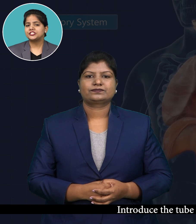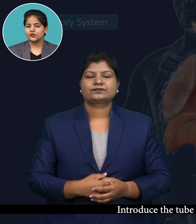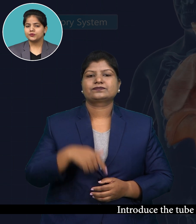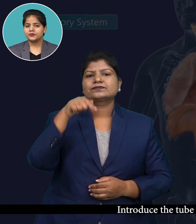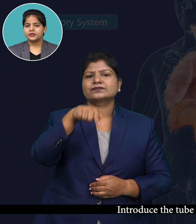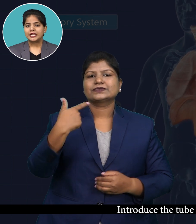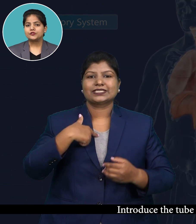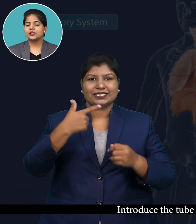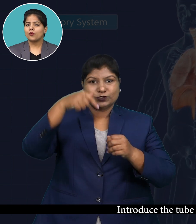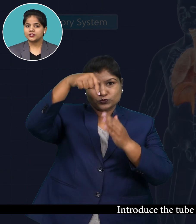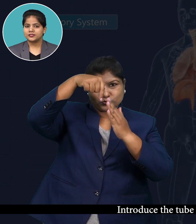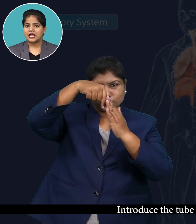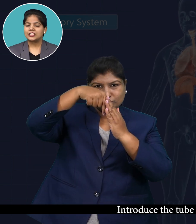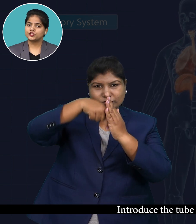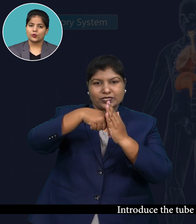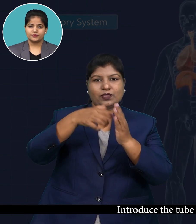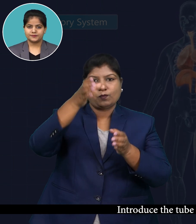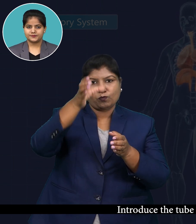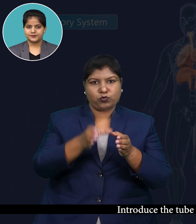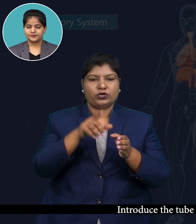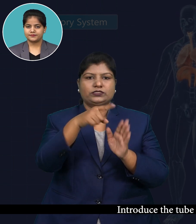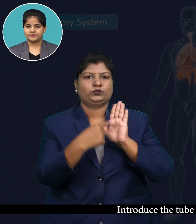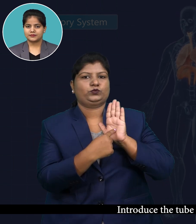Introduce the tube into the bottle as shown.